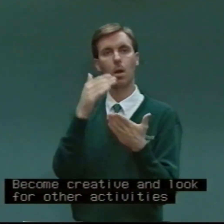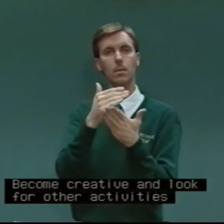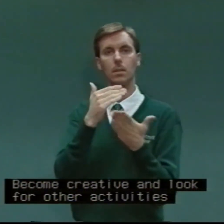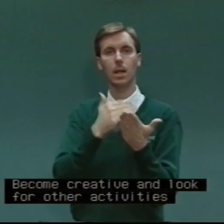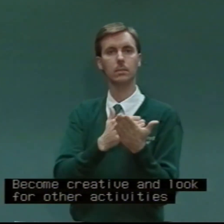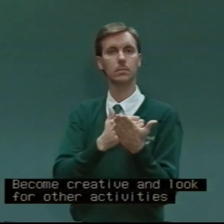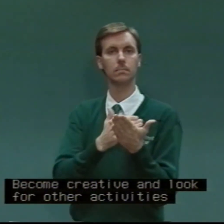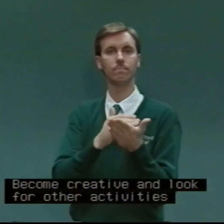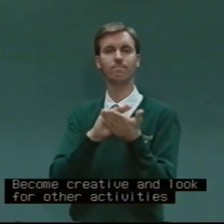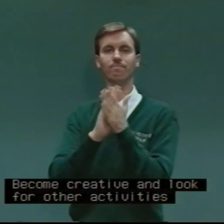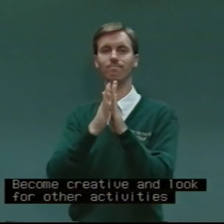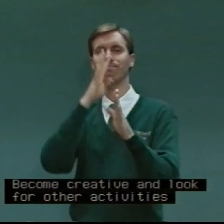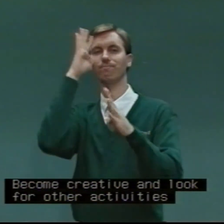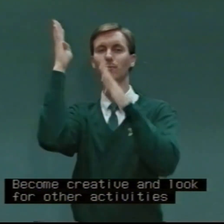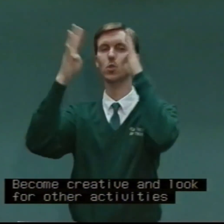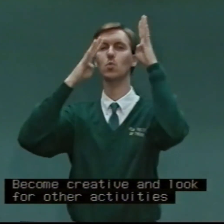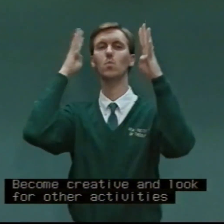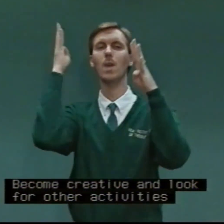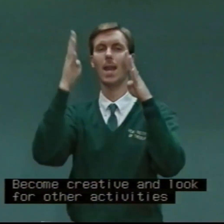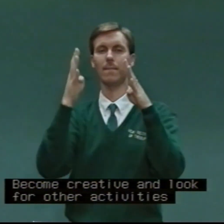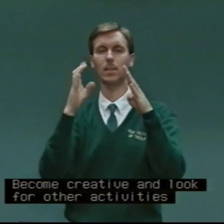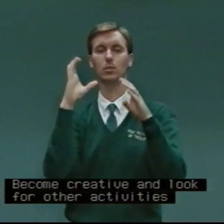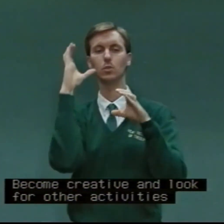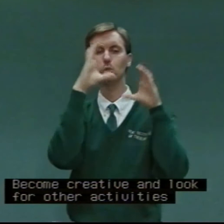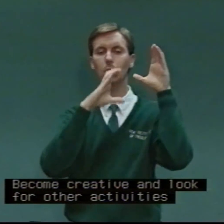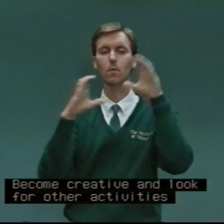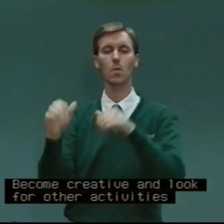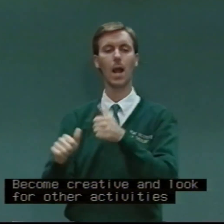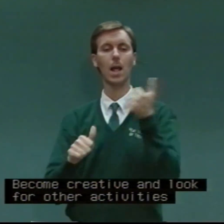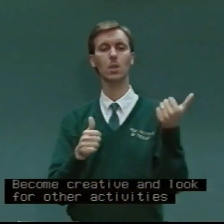lesson. Become creative and look for other activities